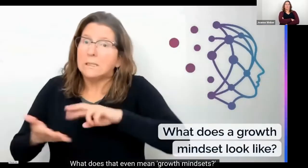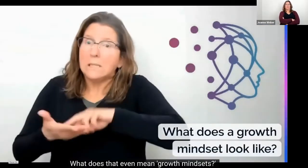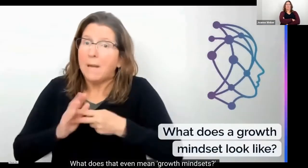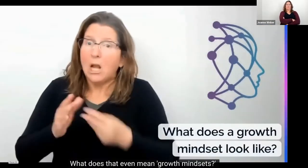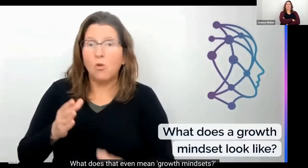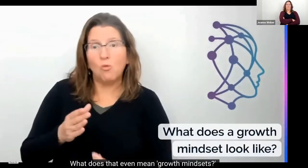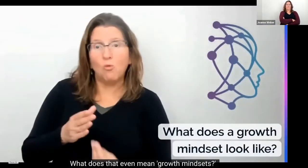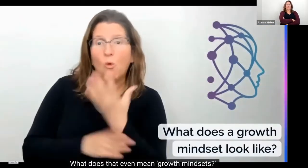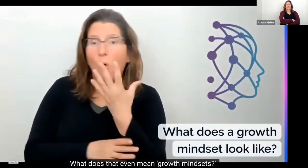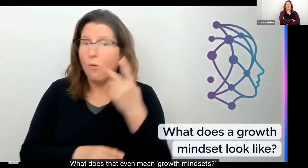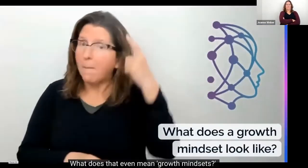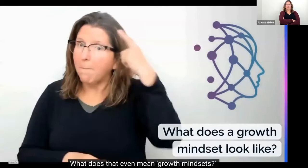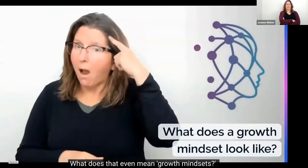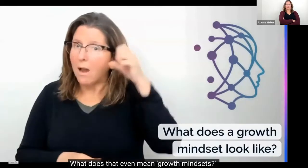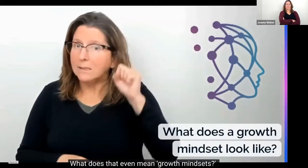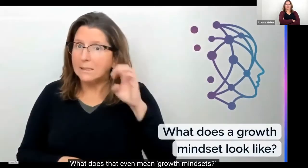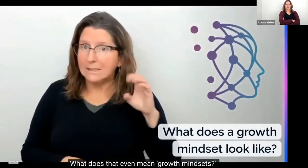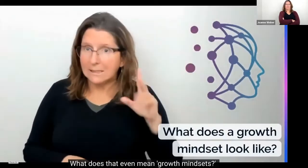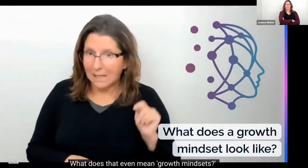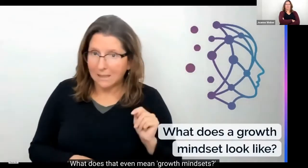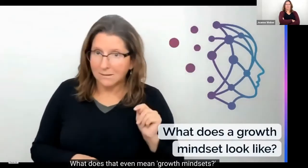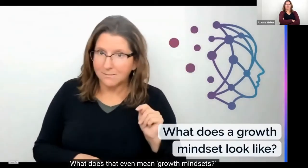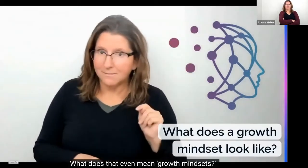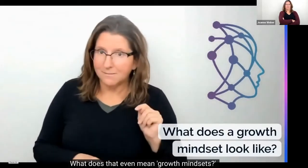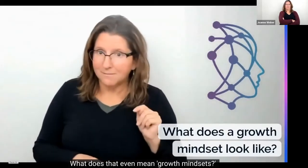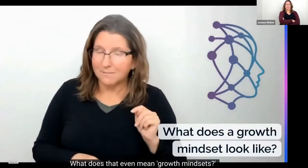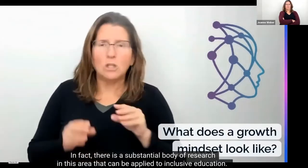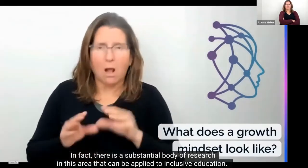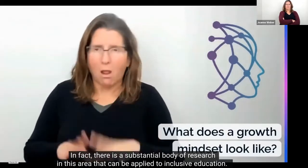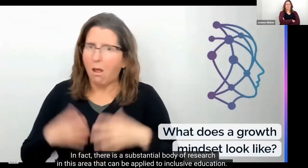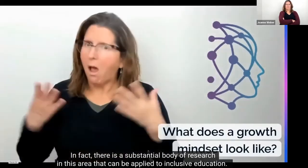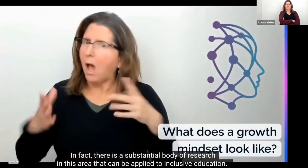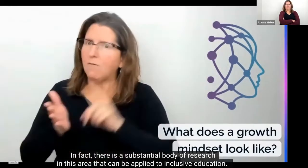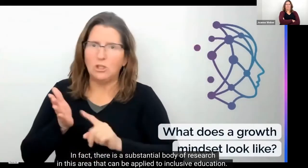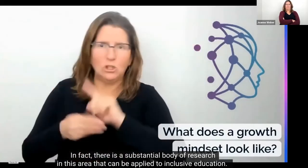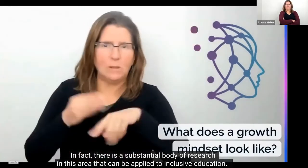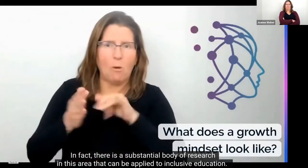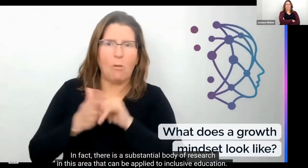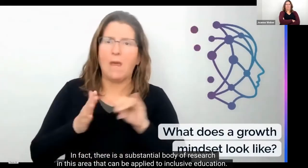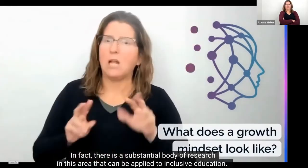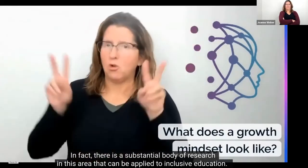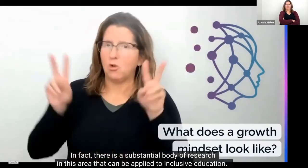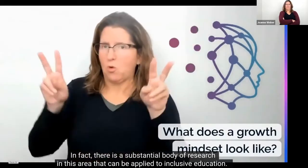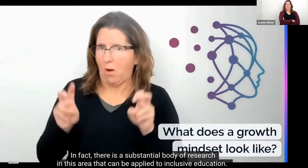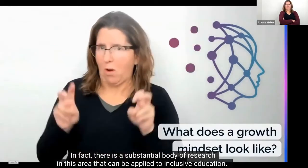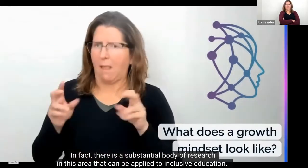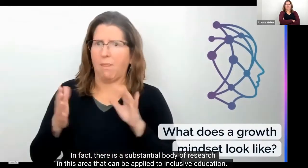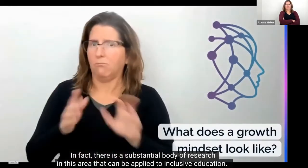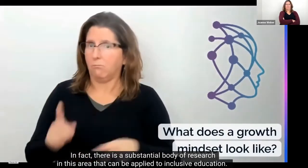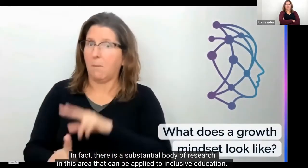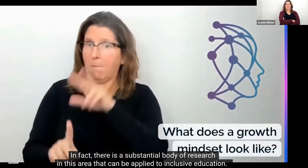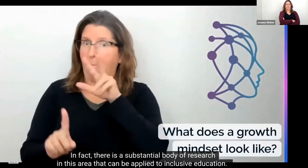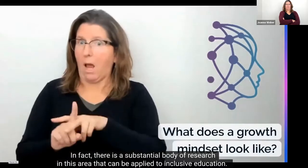What does that even mean, growth mindsets? In fact, there is a substantial body of research in this